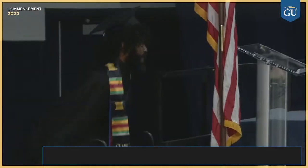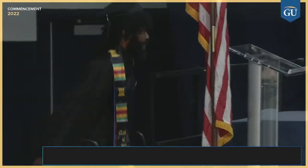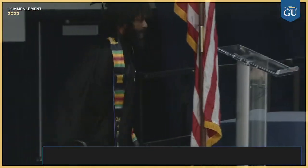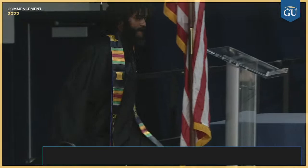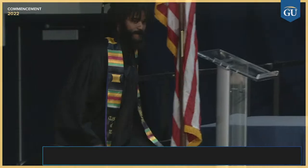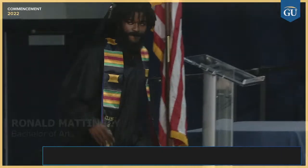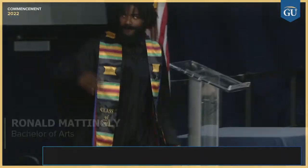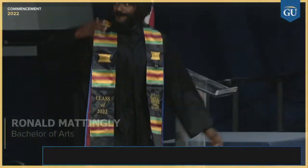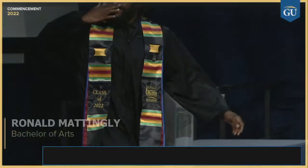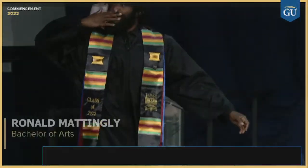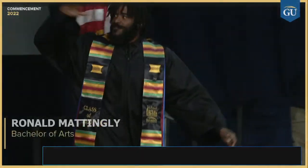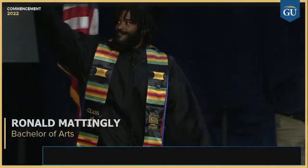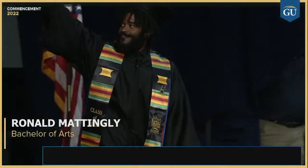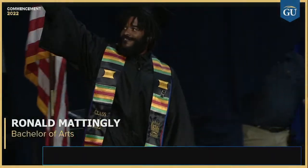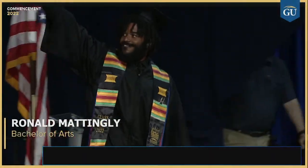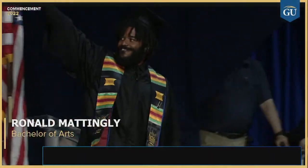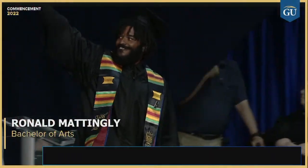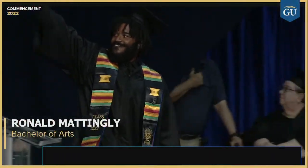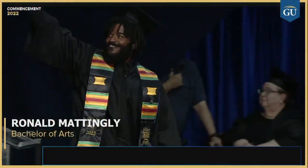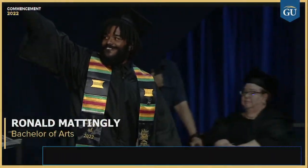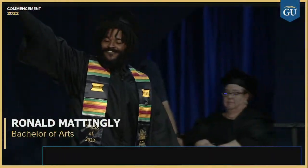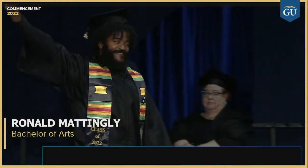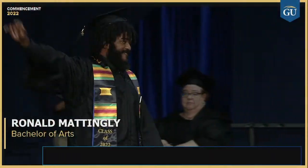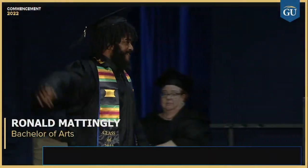Ronald Mattingly, Bachelor of Arts.